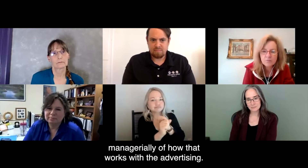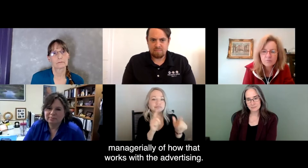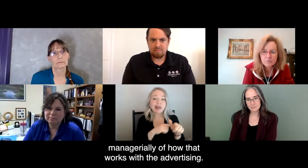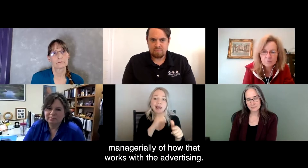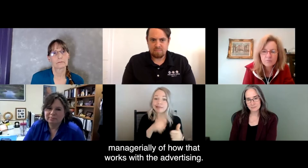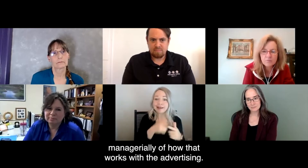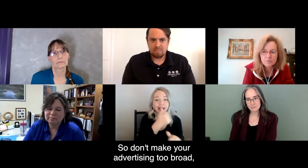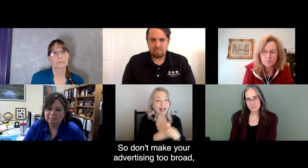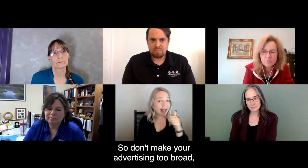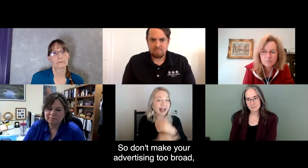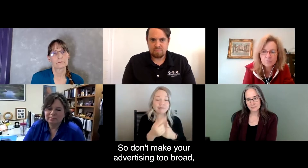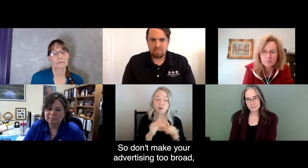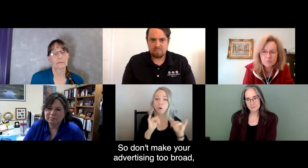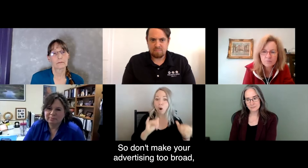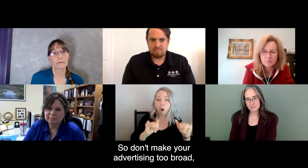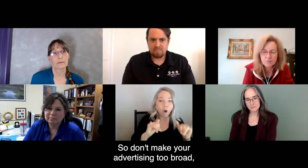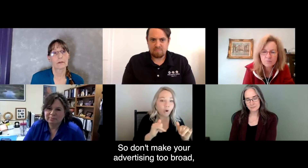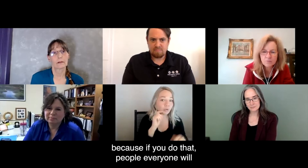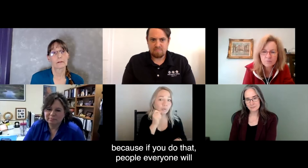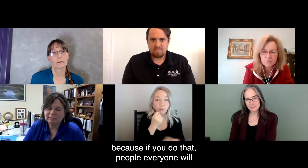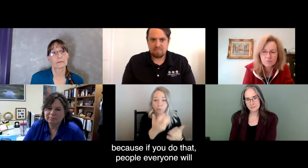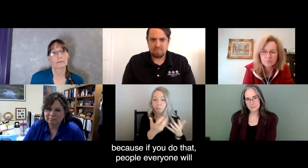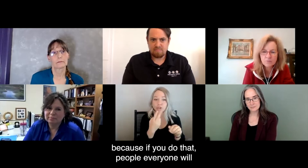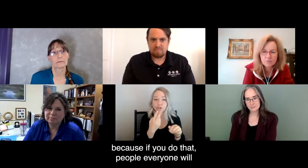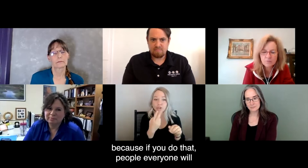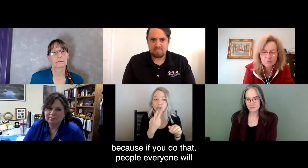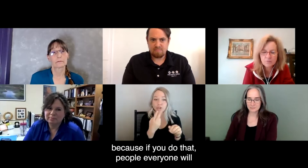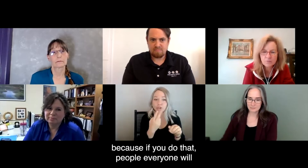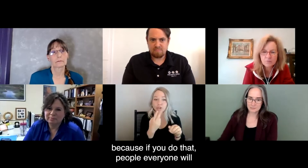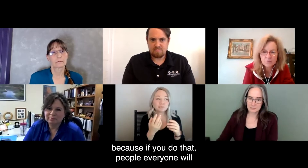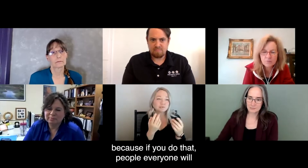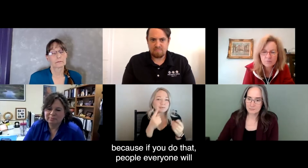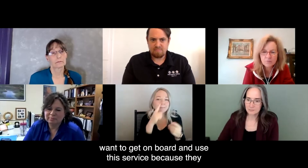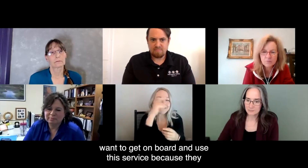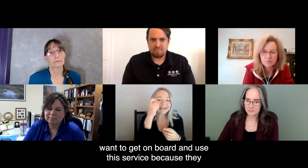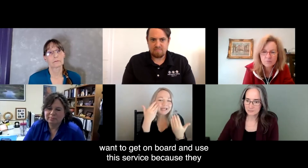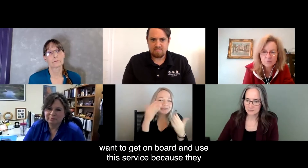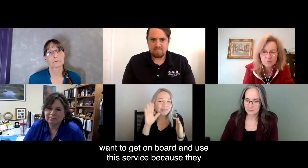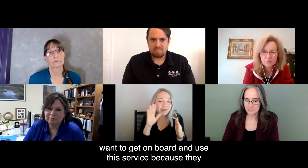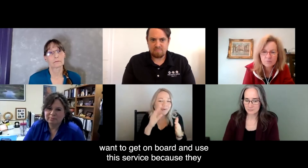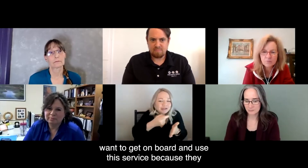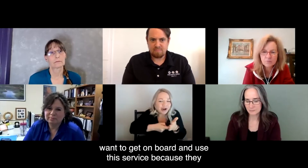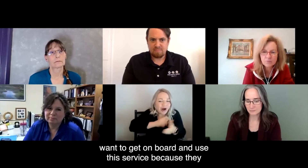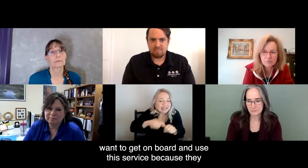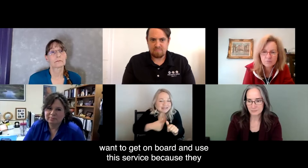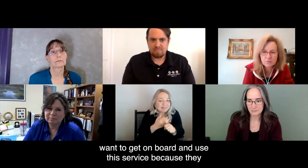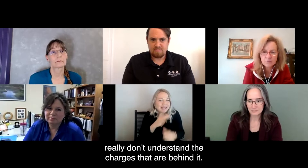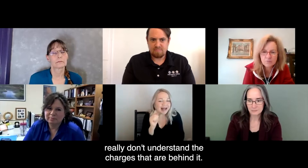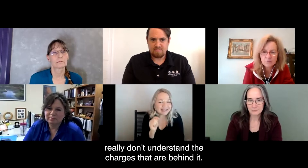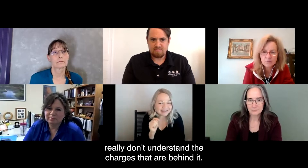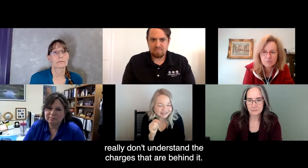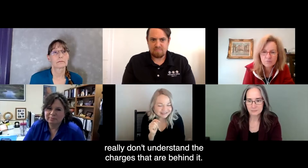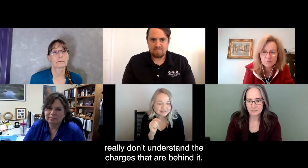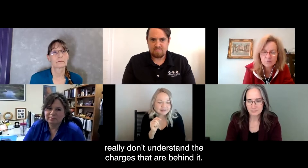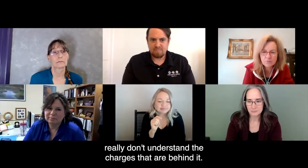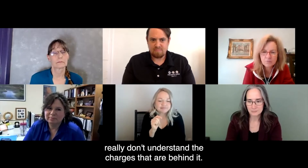that works with the advertising. So don't make your advertising too broad, because if you do that, everyone will want to get on board and use this service because they